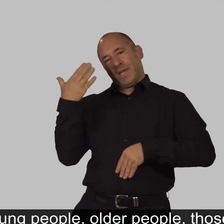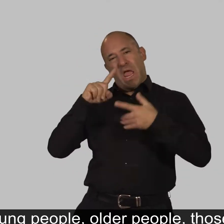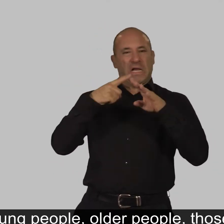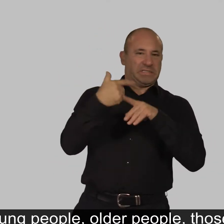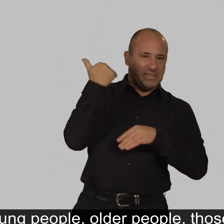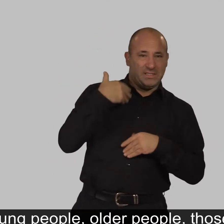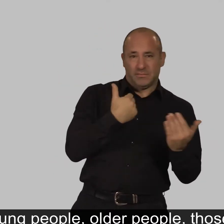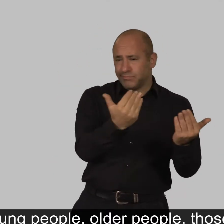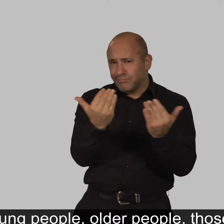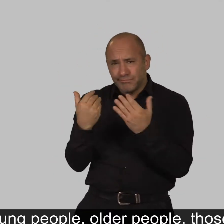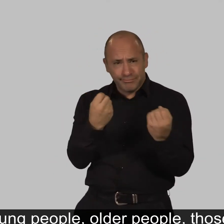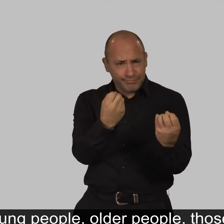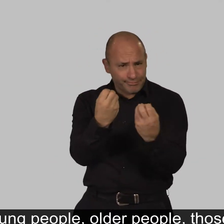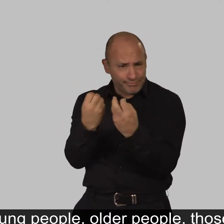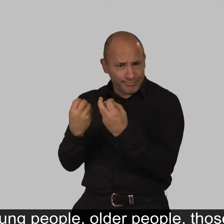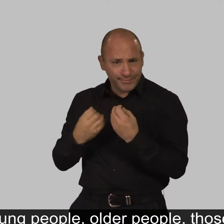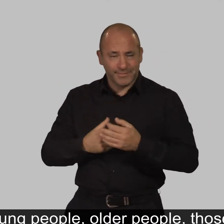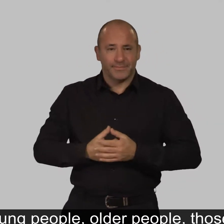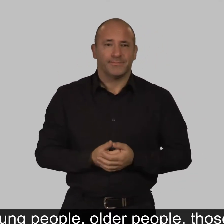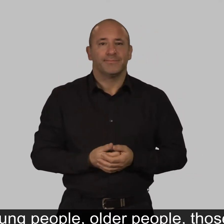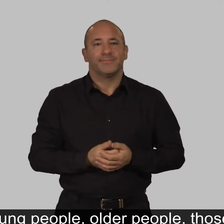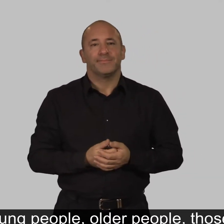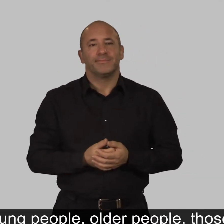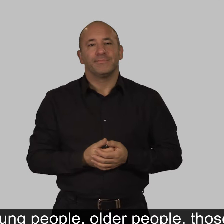people, those in the armed forces, and veterans.